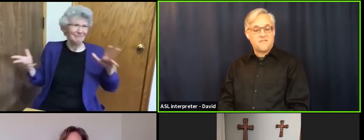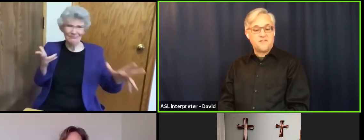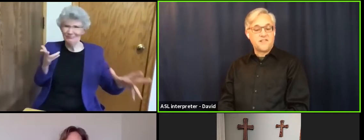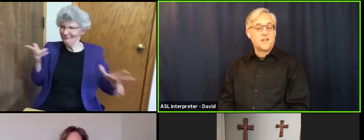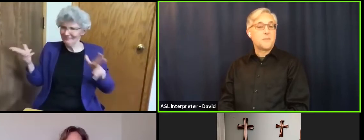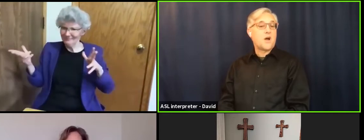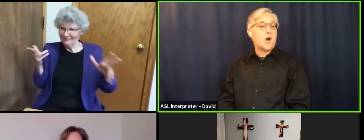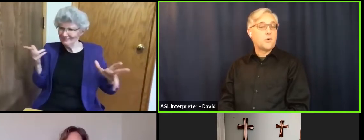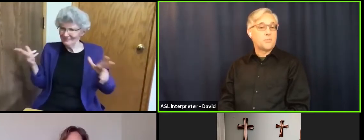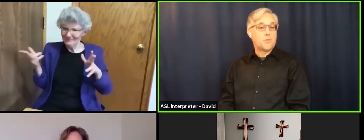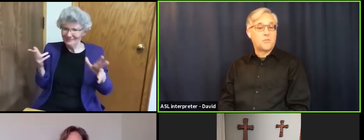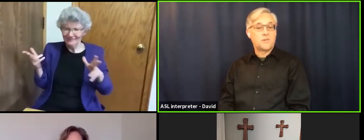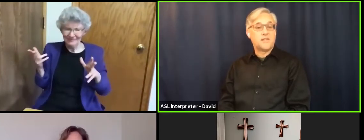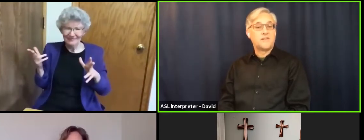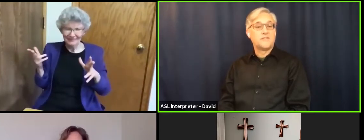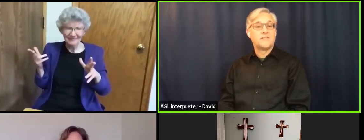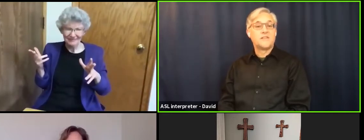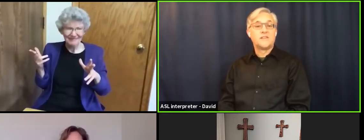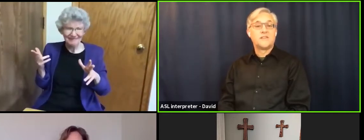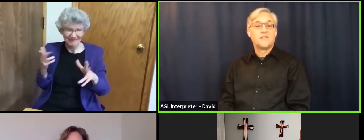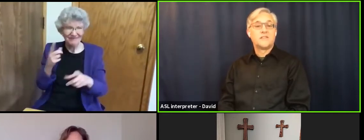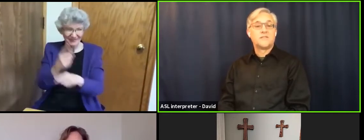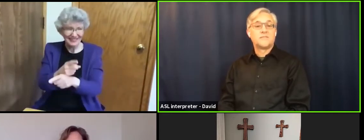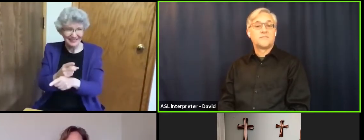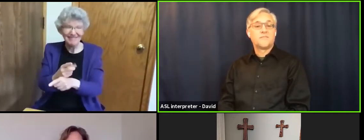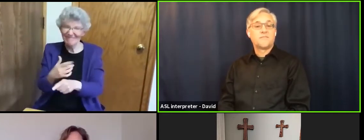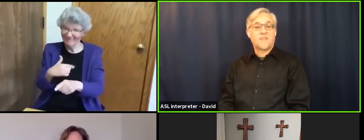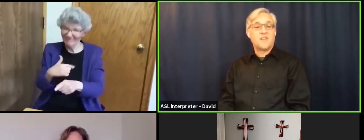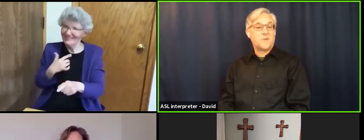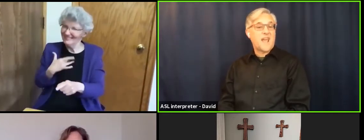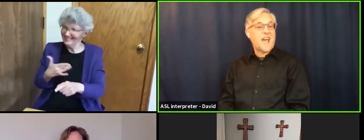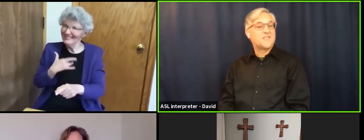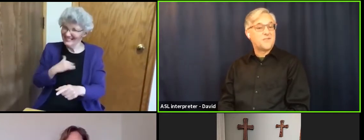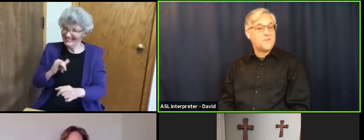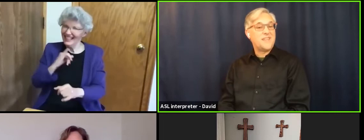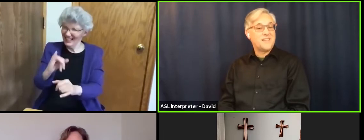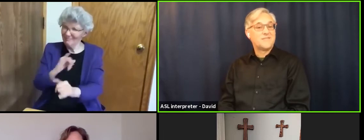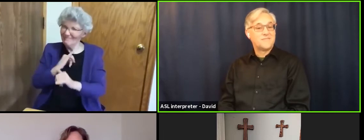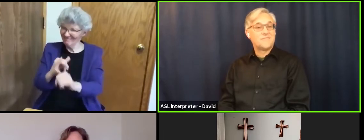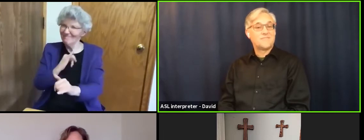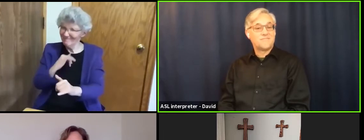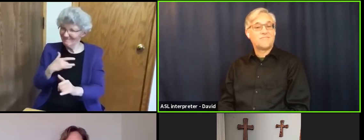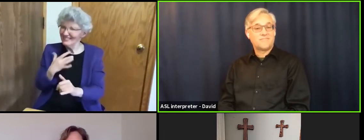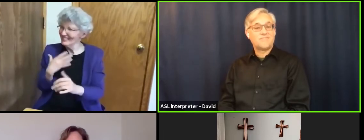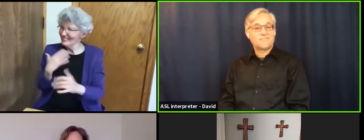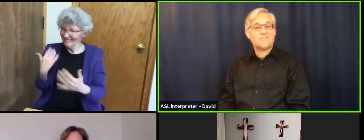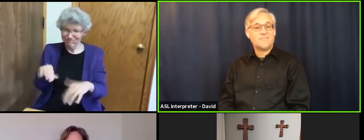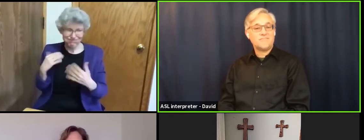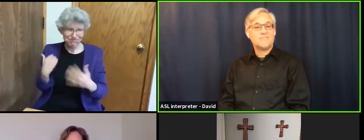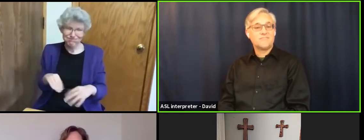It might feel a little bit awkward, probably. I know it has for me.